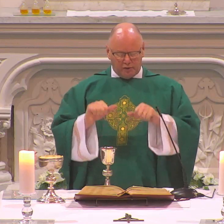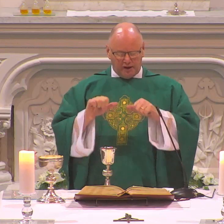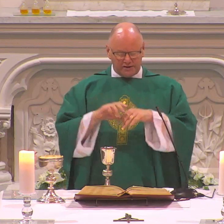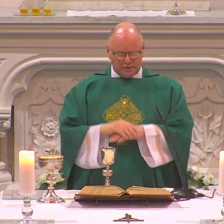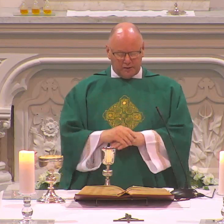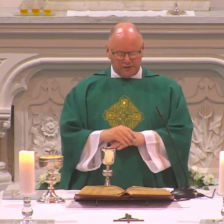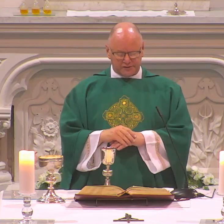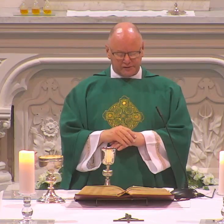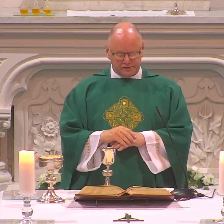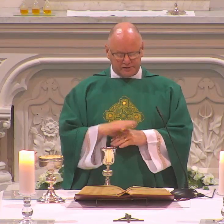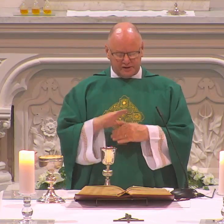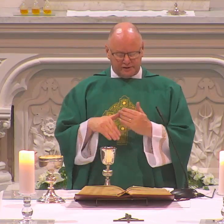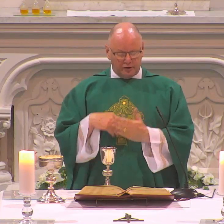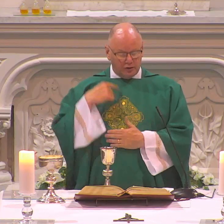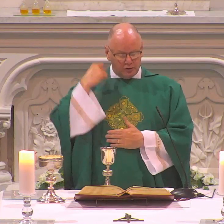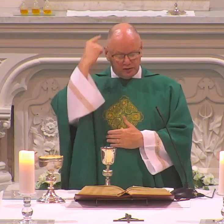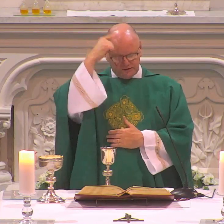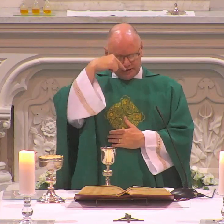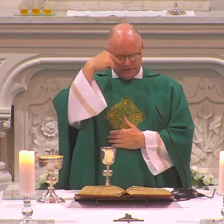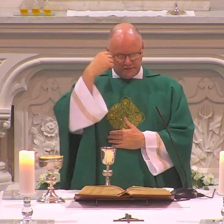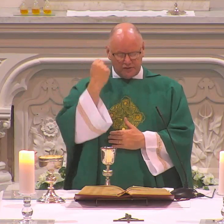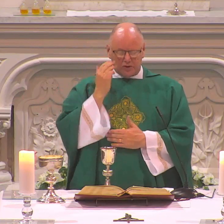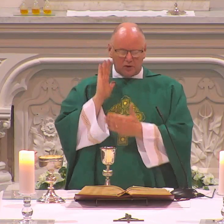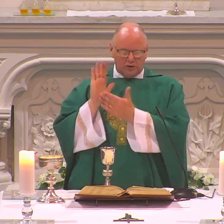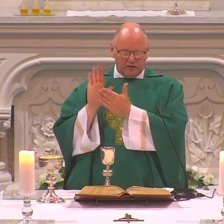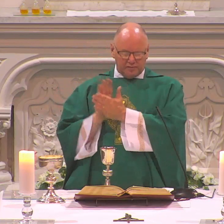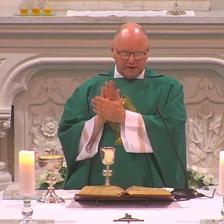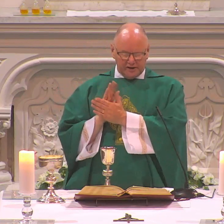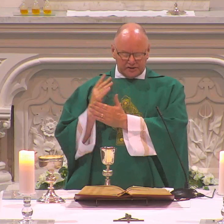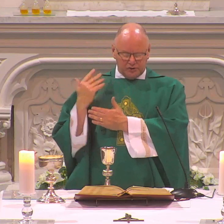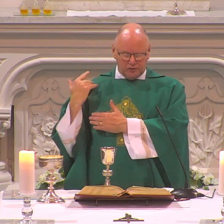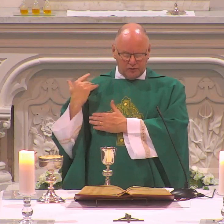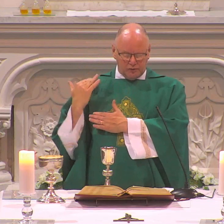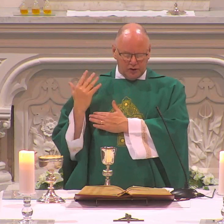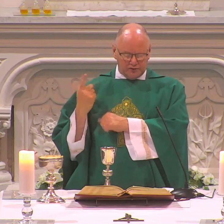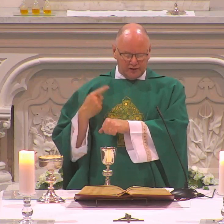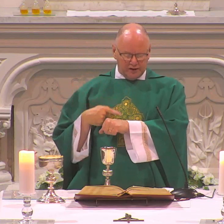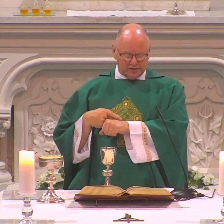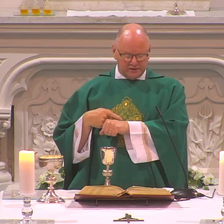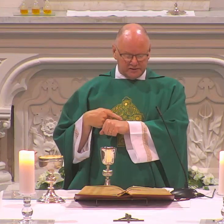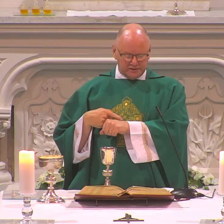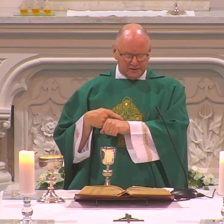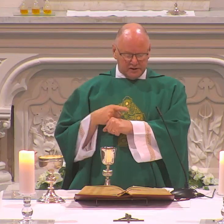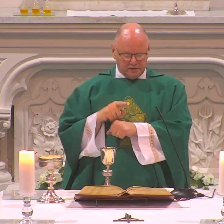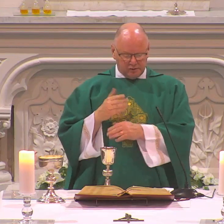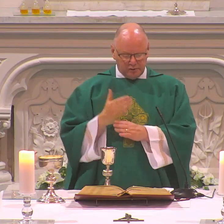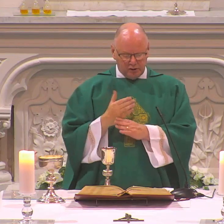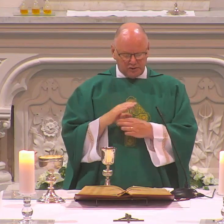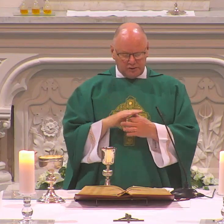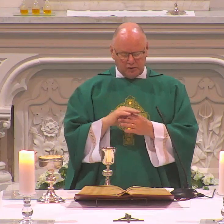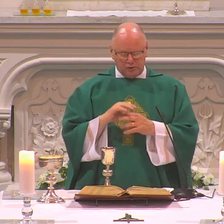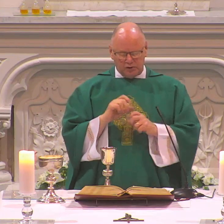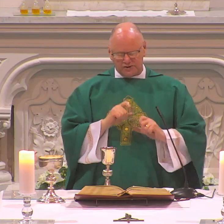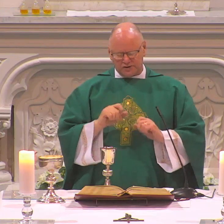the blessed apostles and all the saints who have pleased you throughout the ages, that we merit